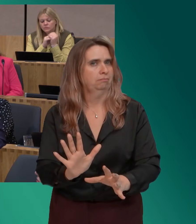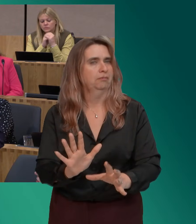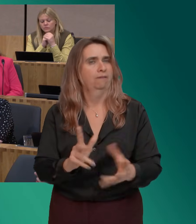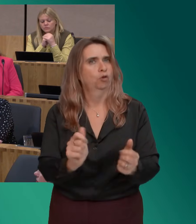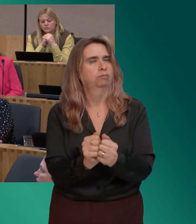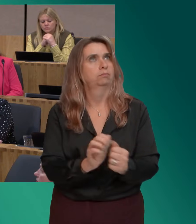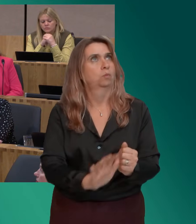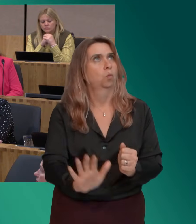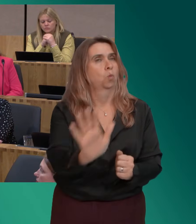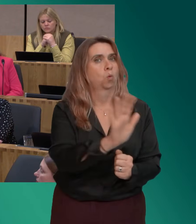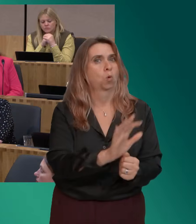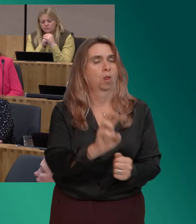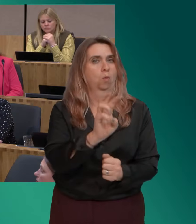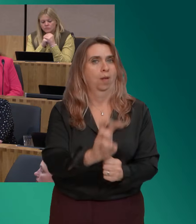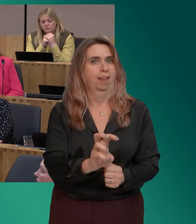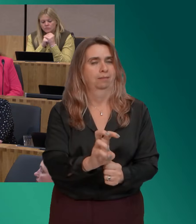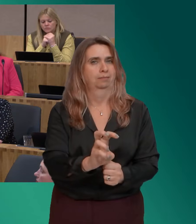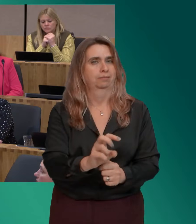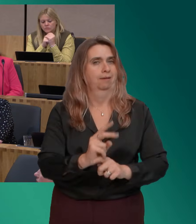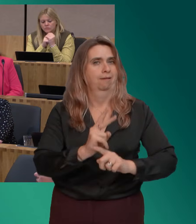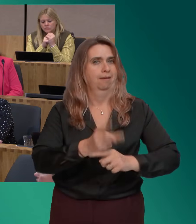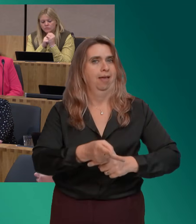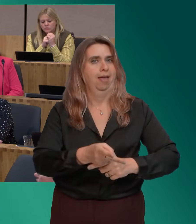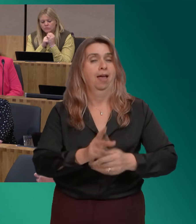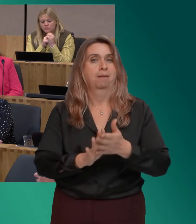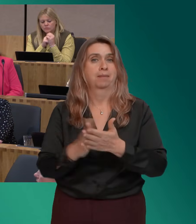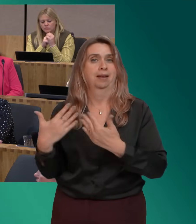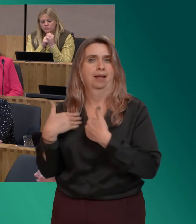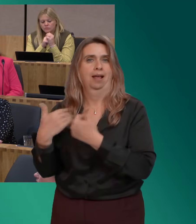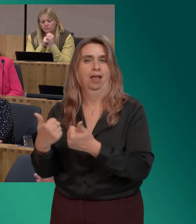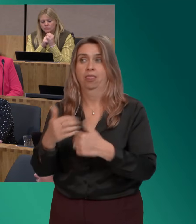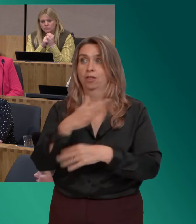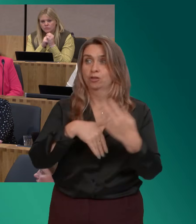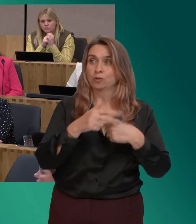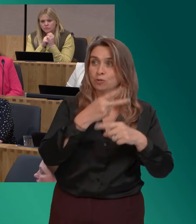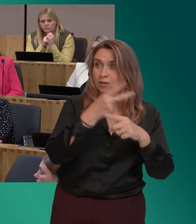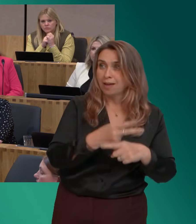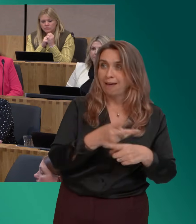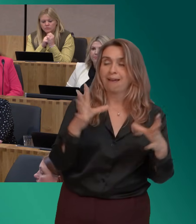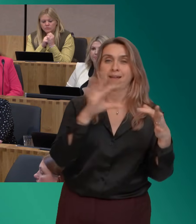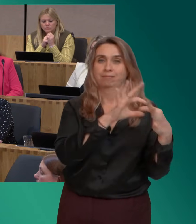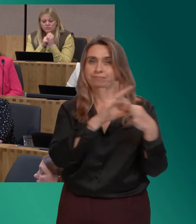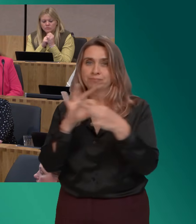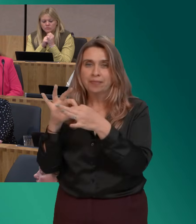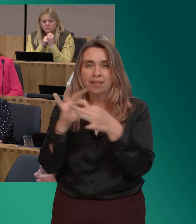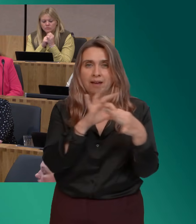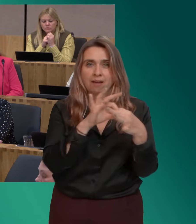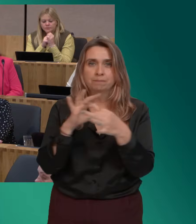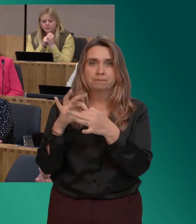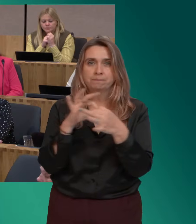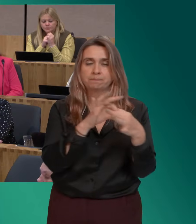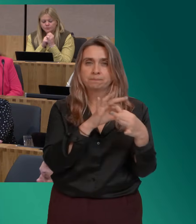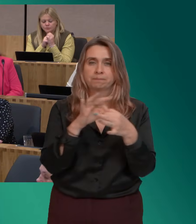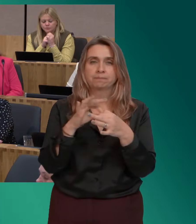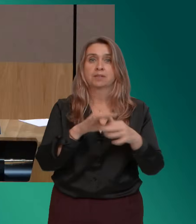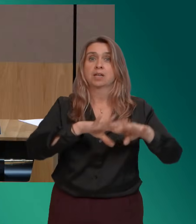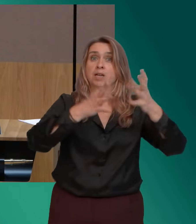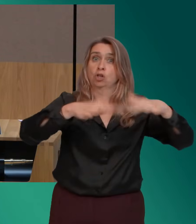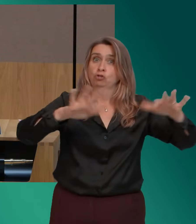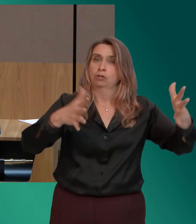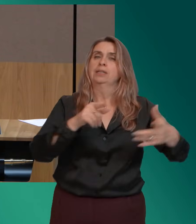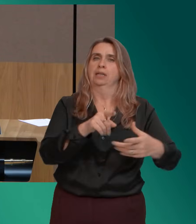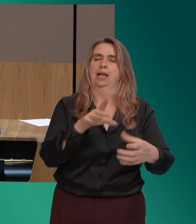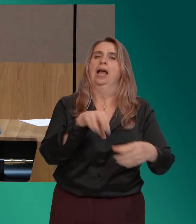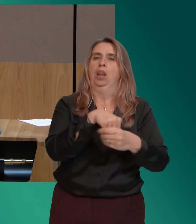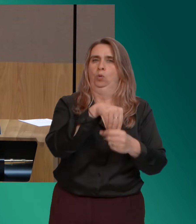of the nation, bringing health and social care together with shared, clear accountability. And people in rural Wales should know that this government is